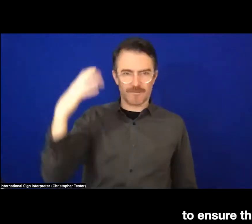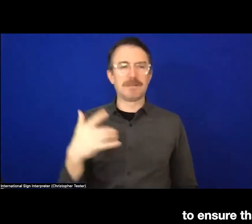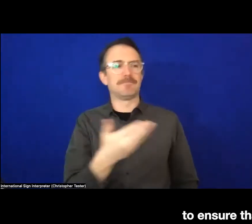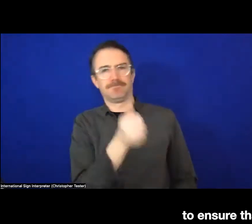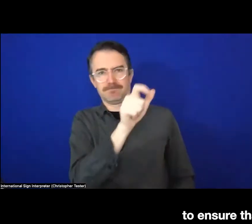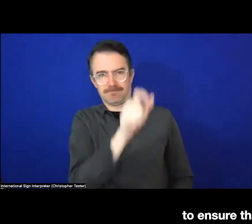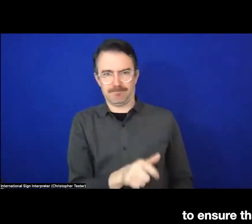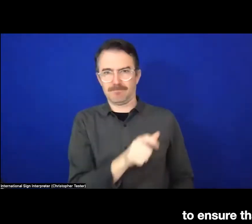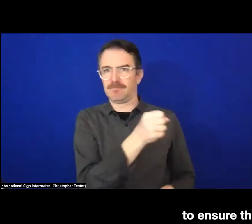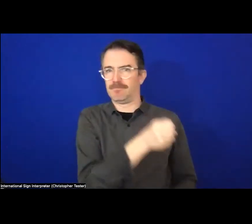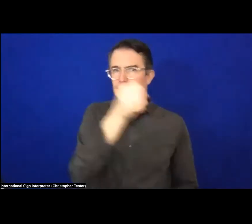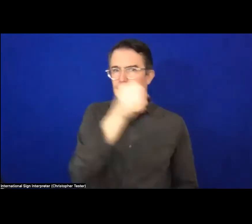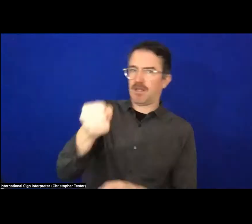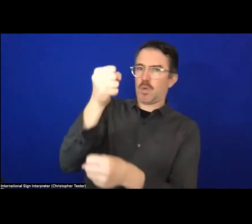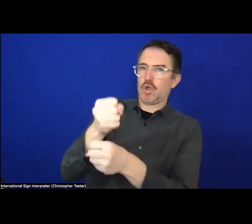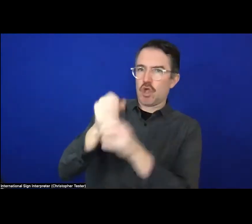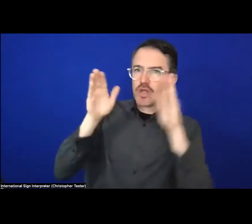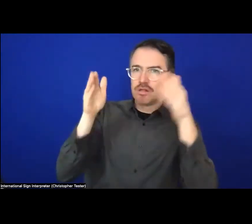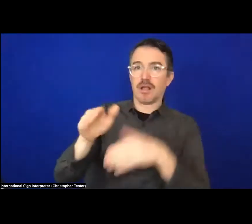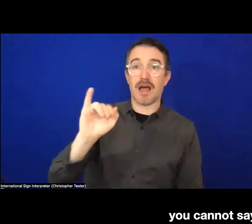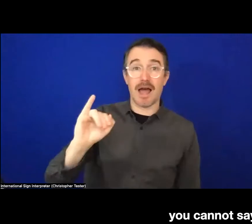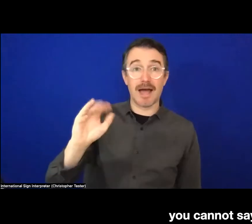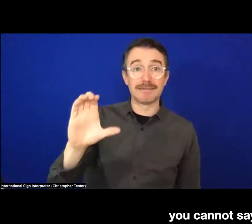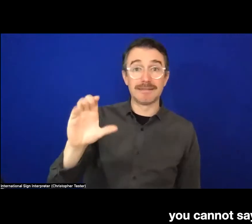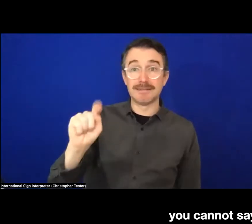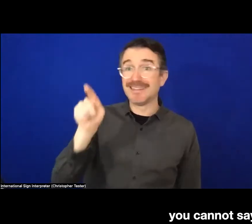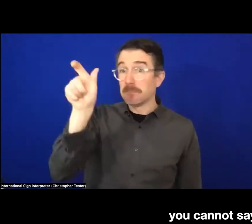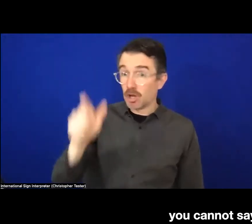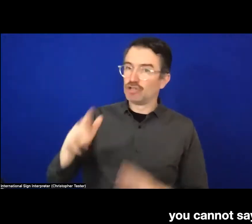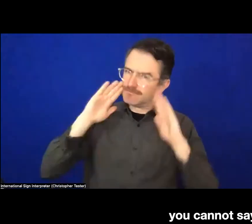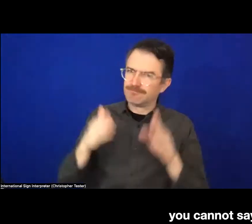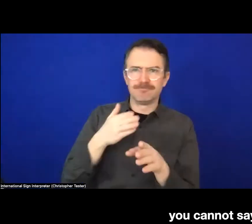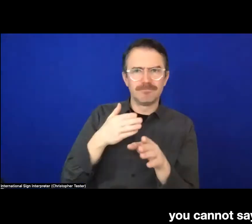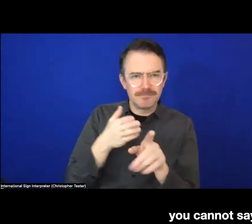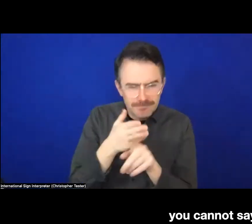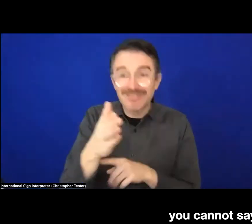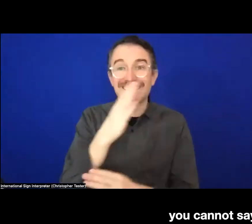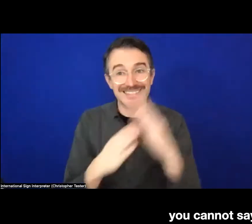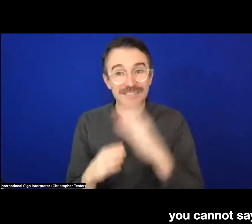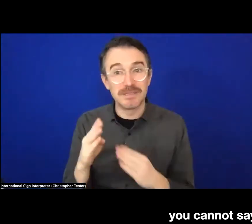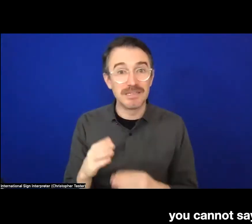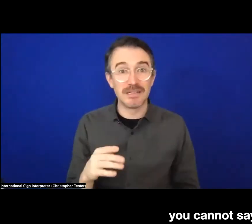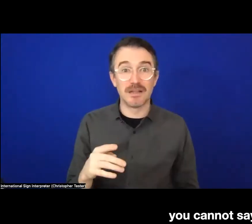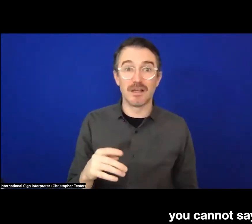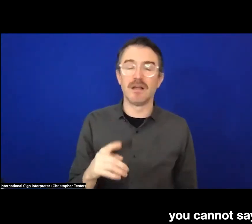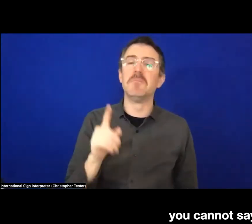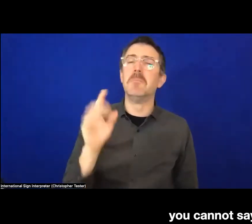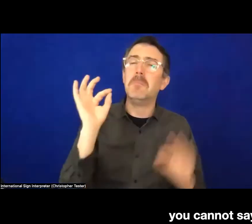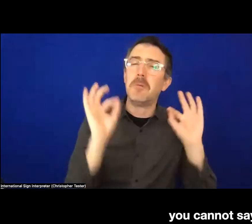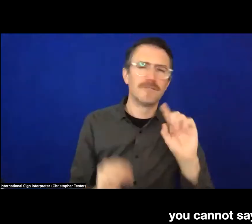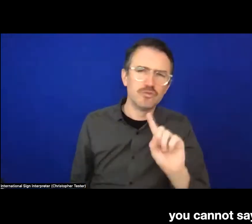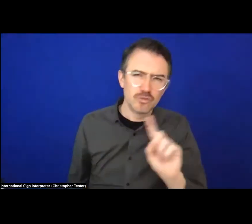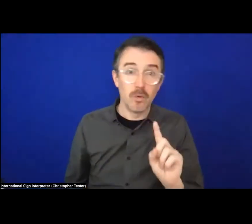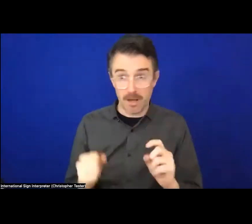disability are being worked on. Although there are still challenges, you cannot say that because we have a focal person, all is